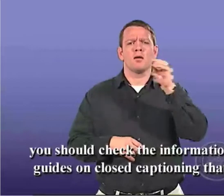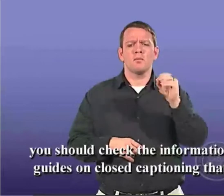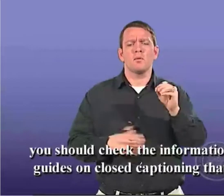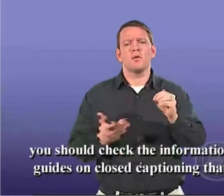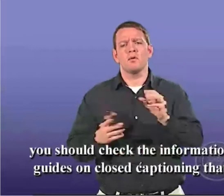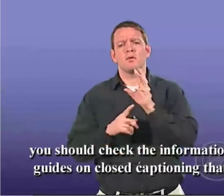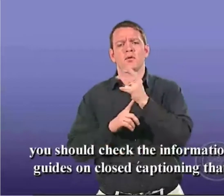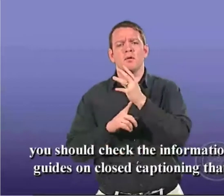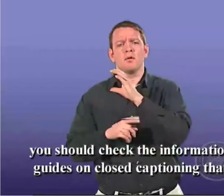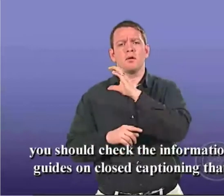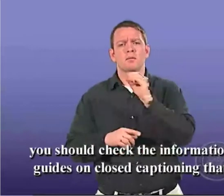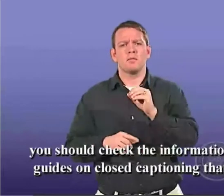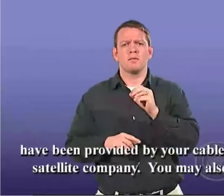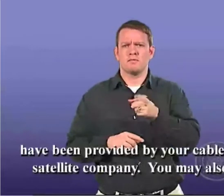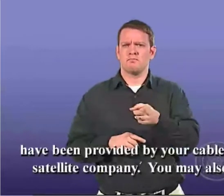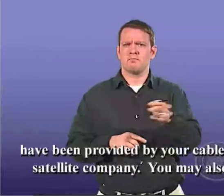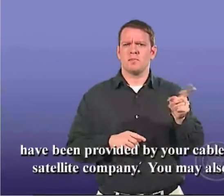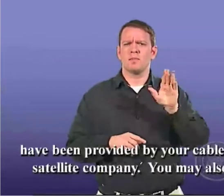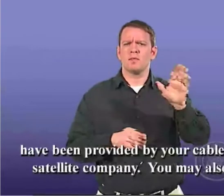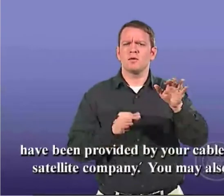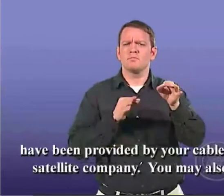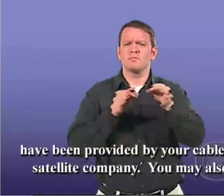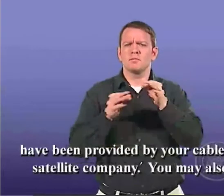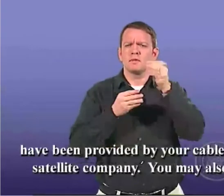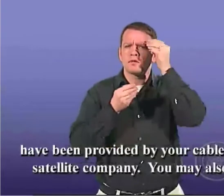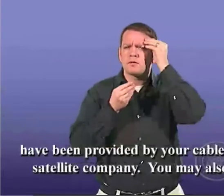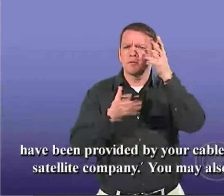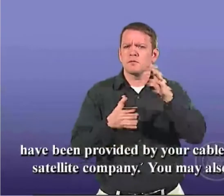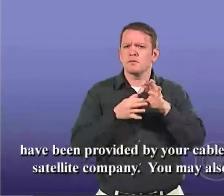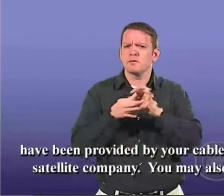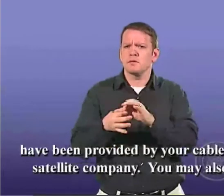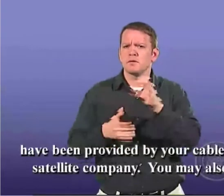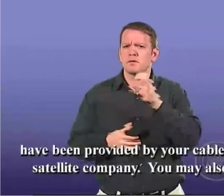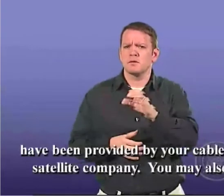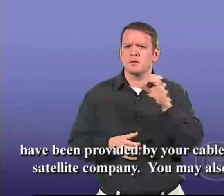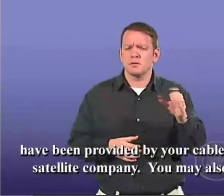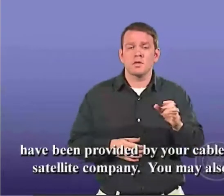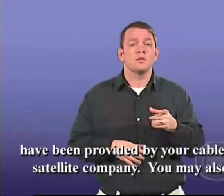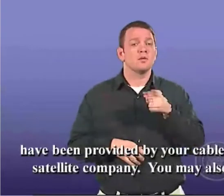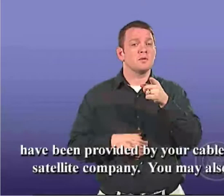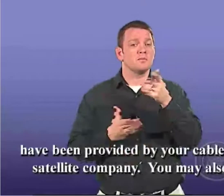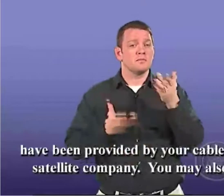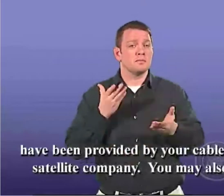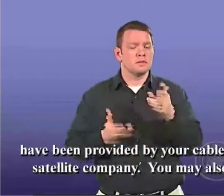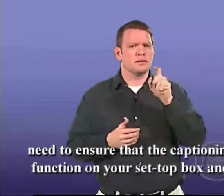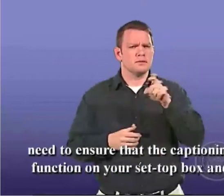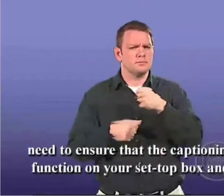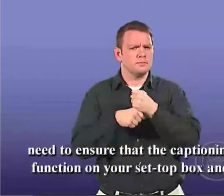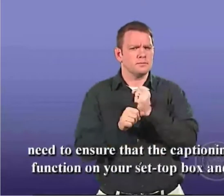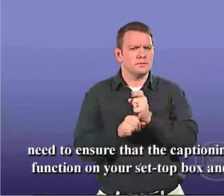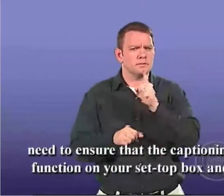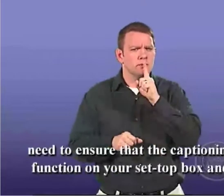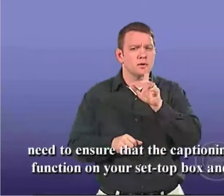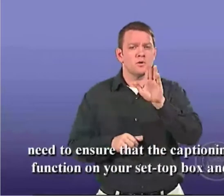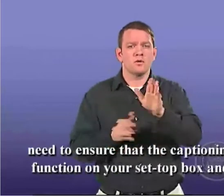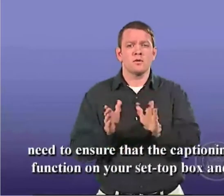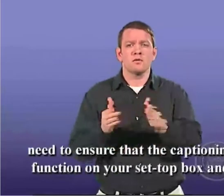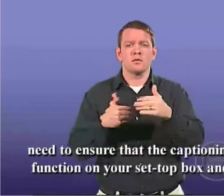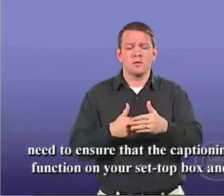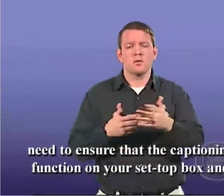closed captioning that have been provided by your cable or satellite company. You may also need to ensure that the captioning function